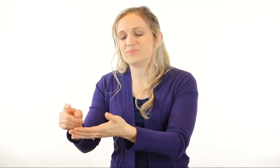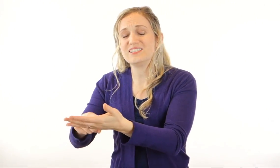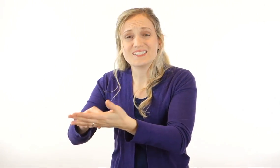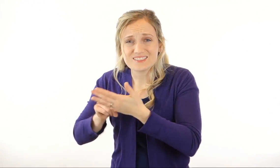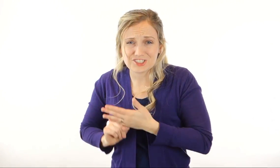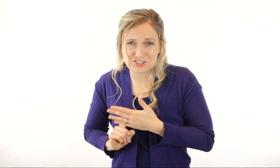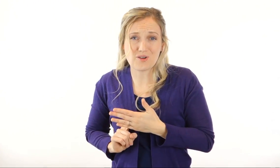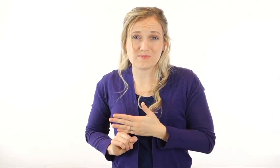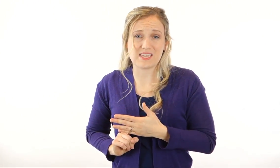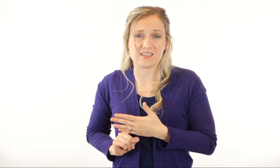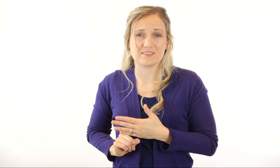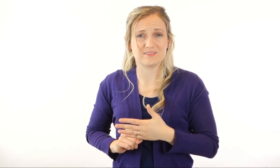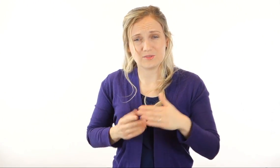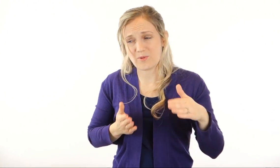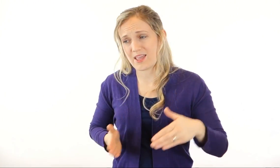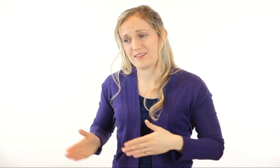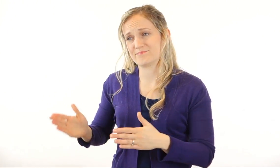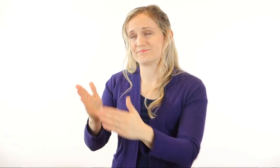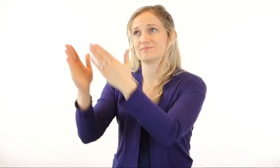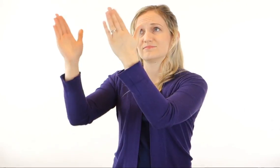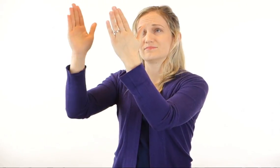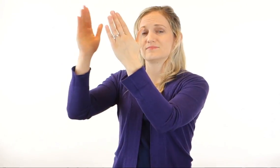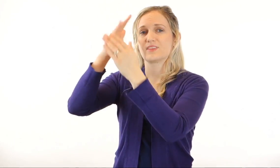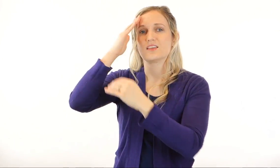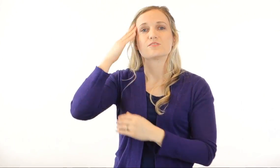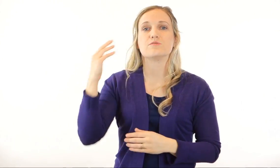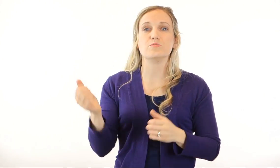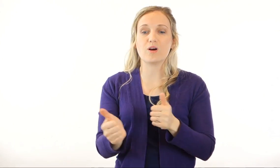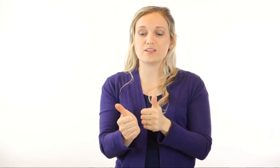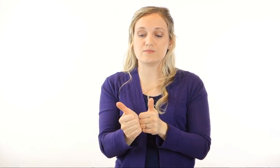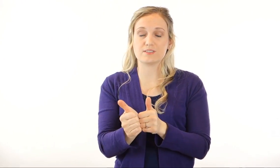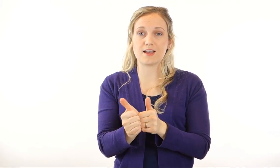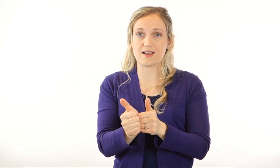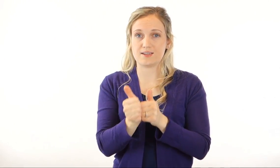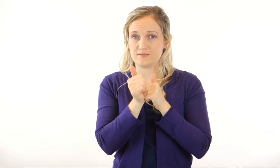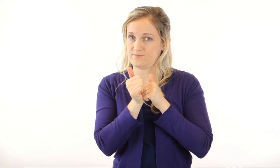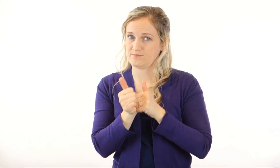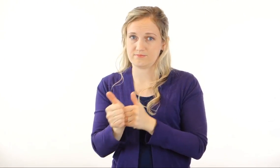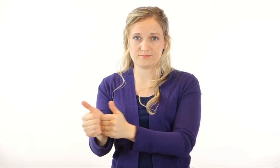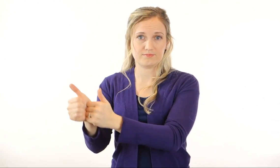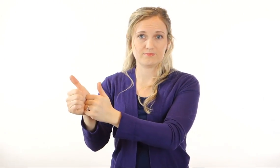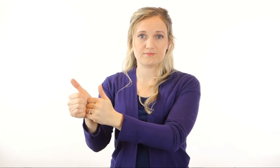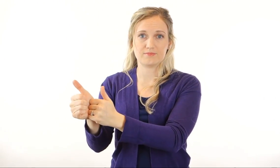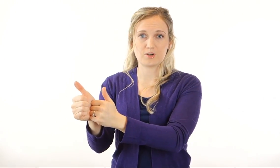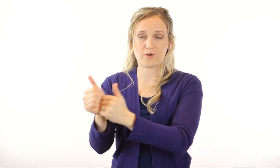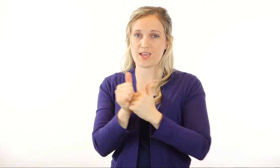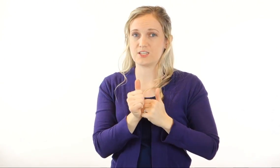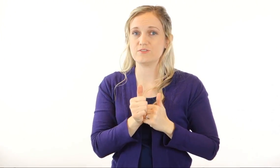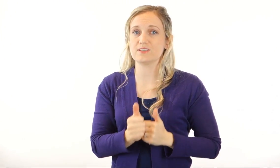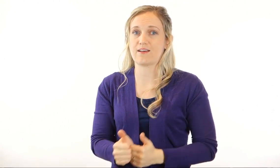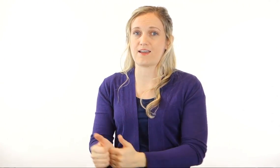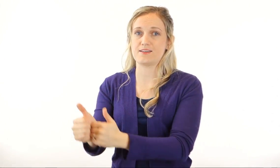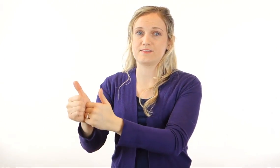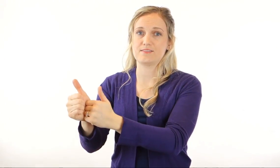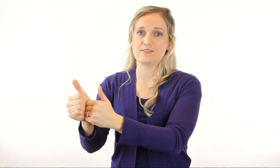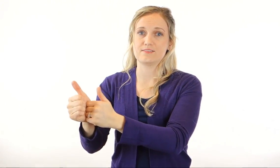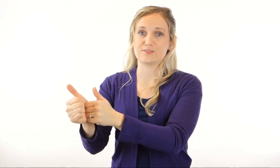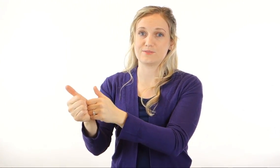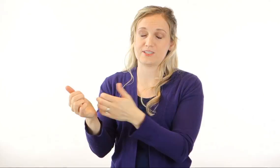please show me the way. So if you want to use guide, go ahead and use guide. So I'm telling you